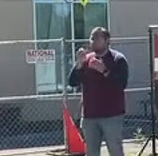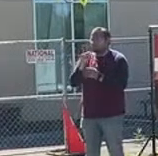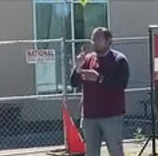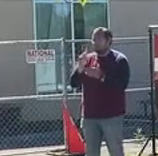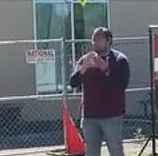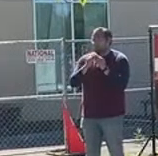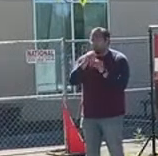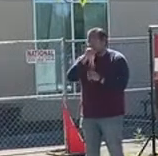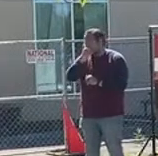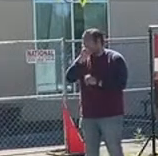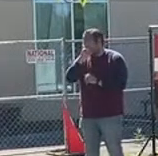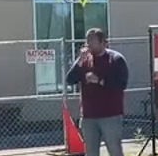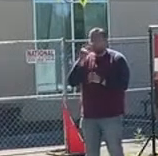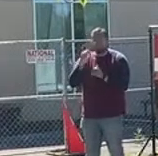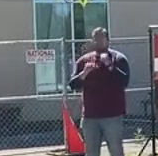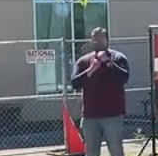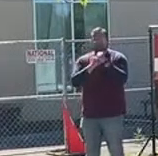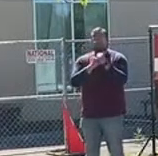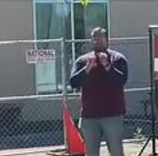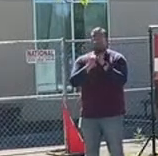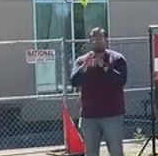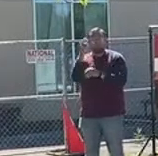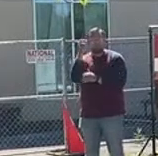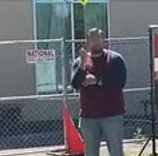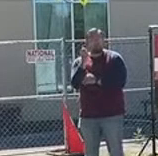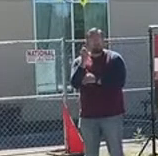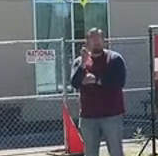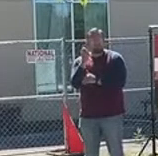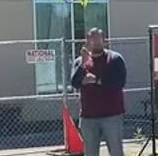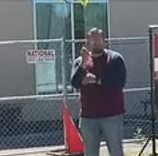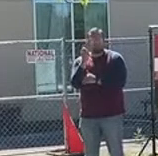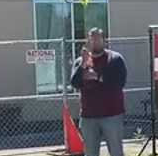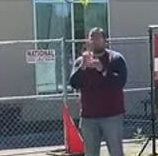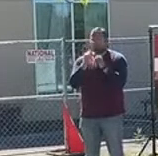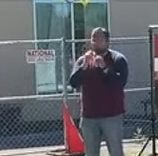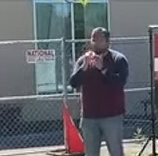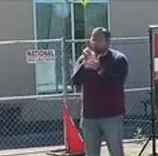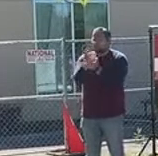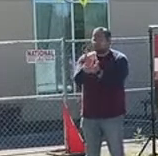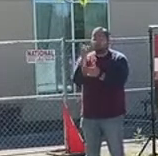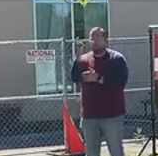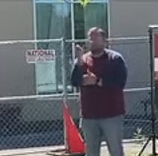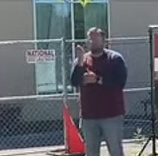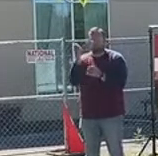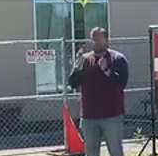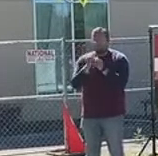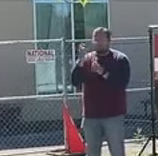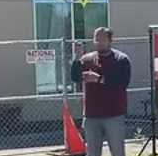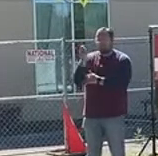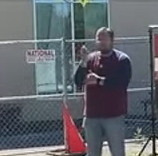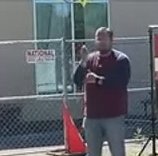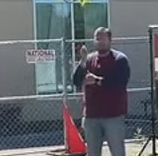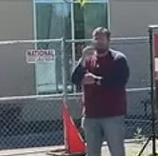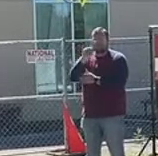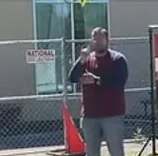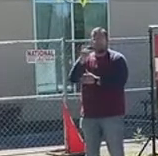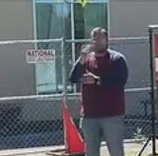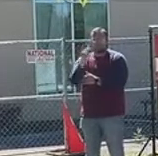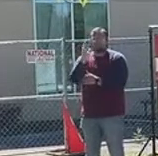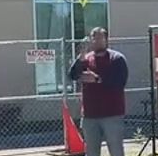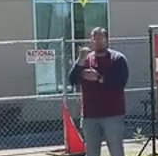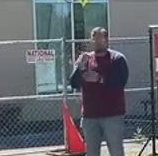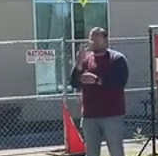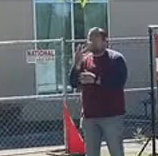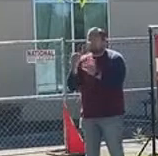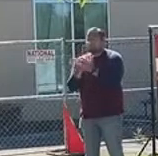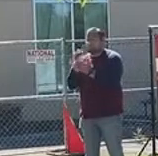for everyone's support in passing the approval of this bond. With this bond, Adam Stevens will be adding 4 new science labs as well